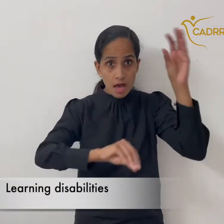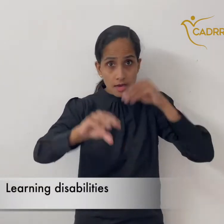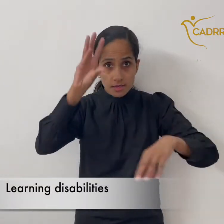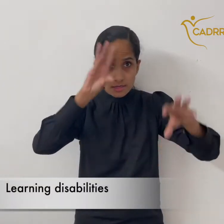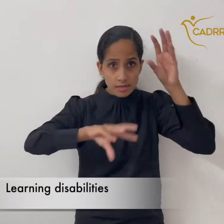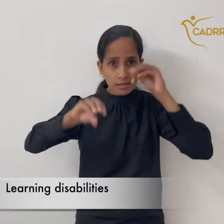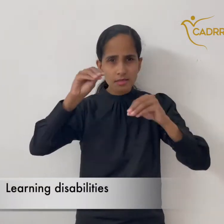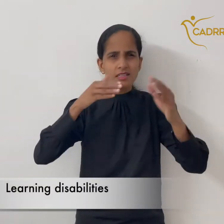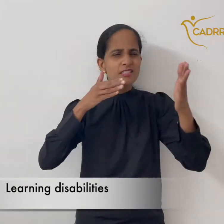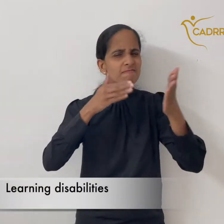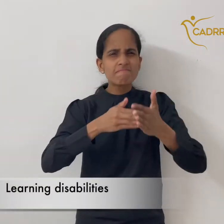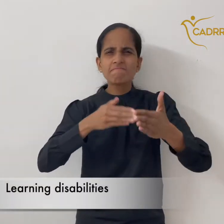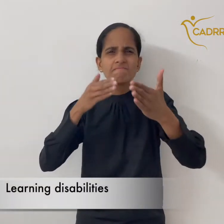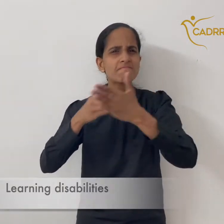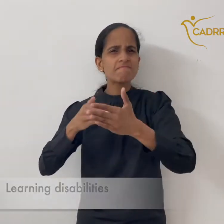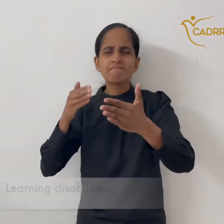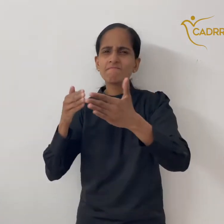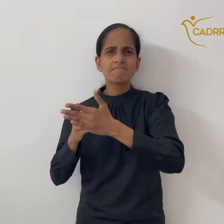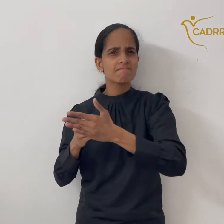Learning disabilities.